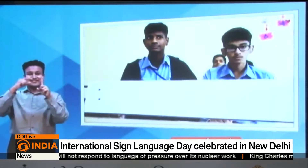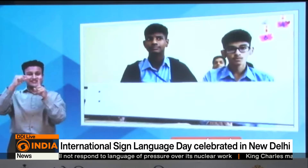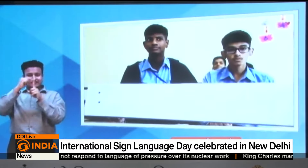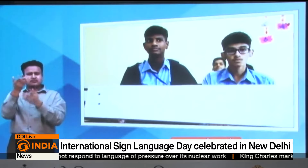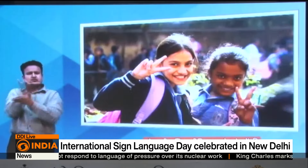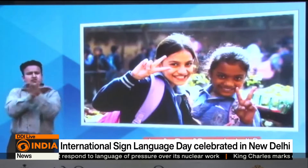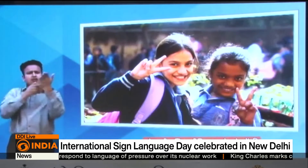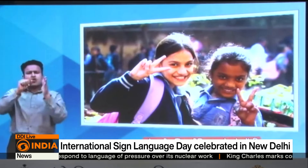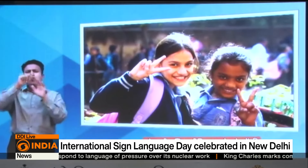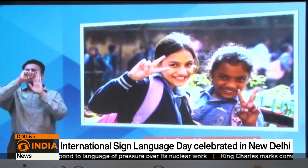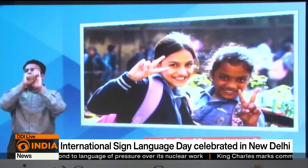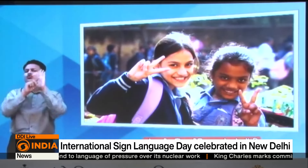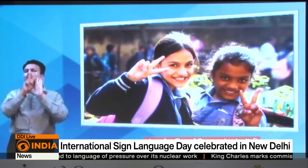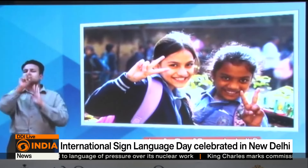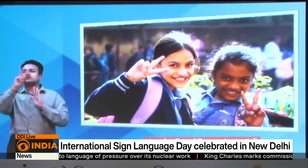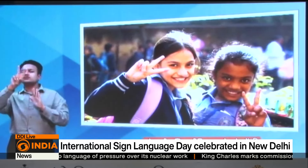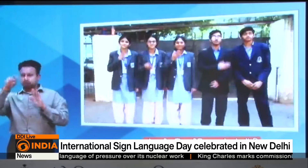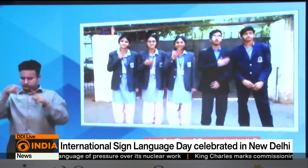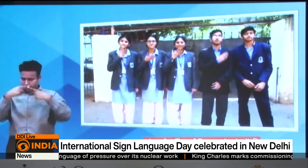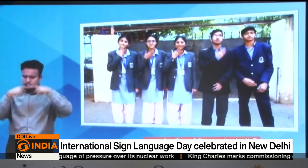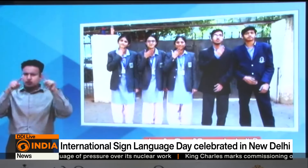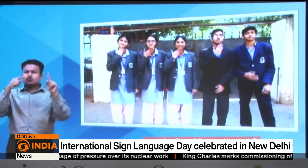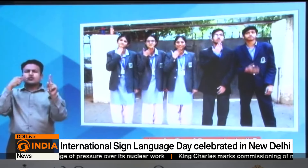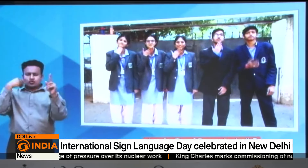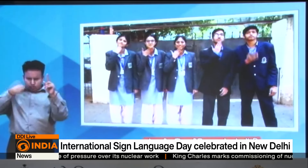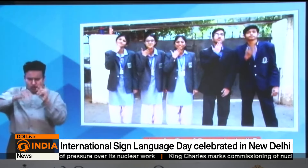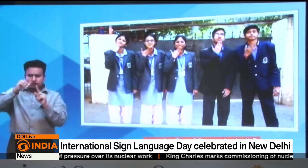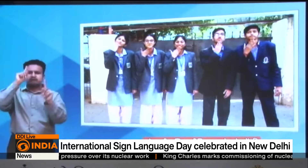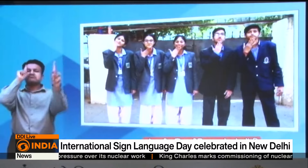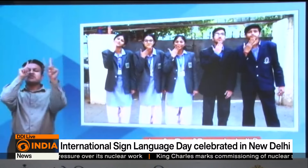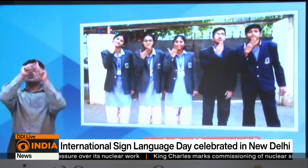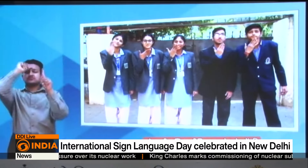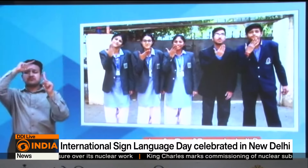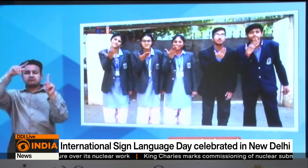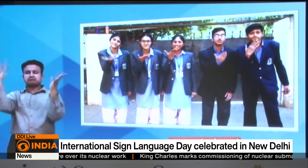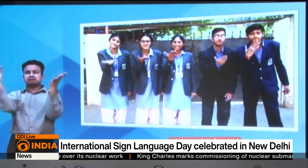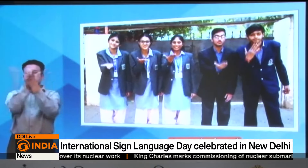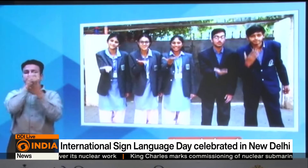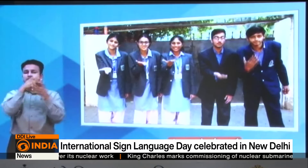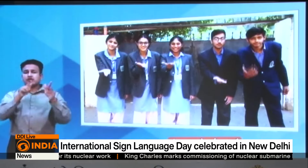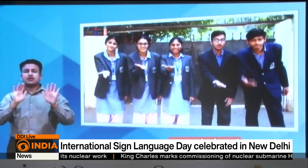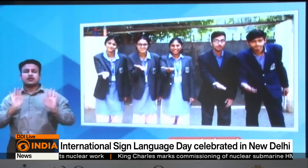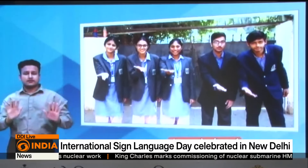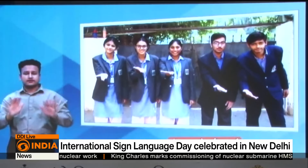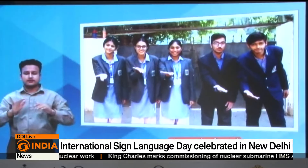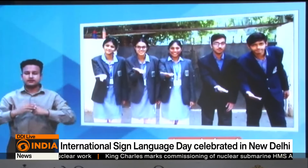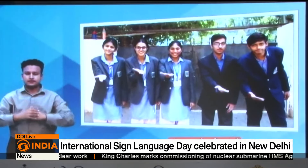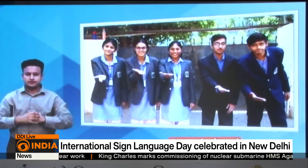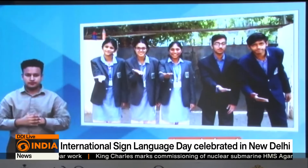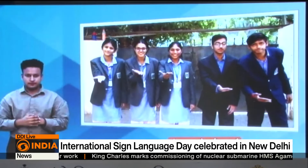Teach was launched to enhance communication skills for the deaf community.